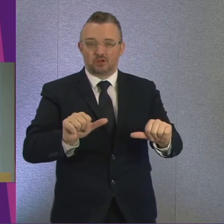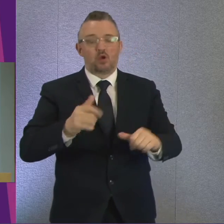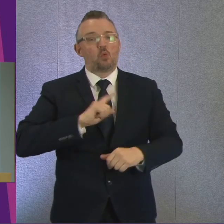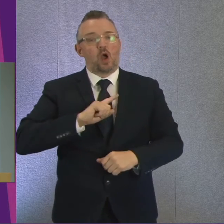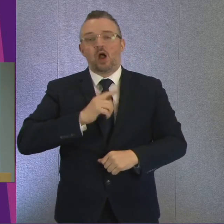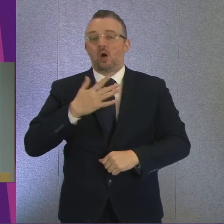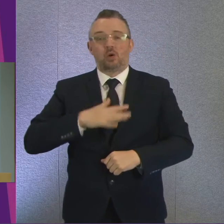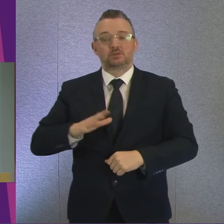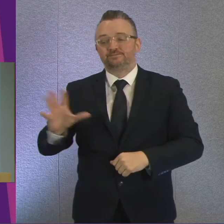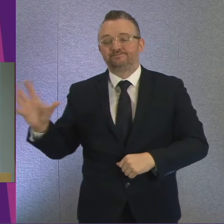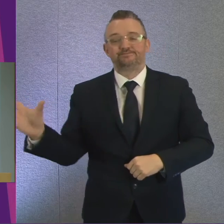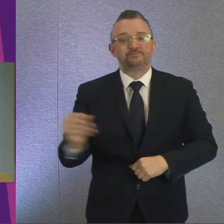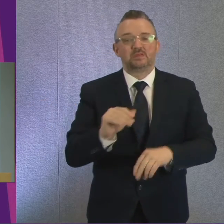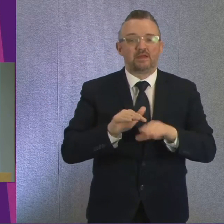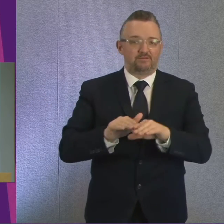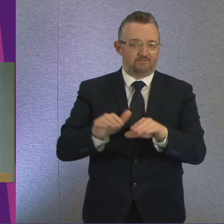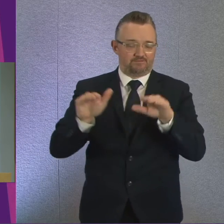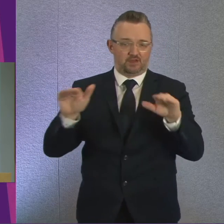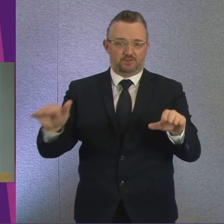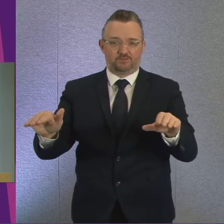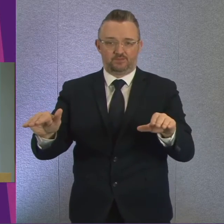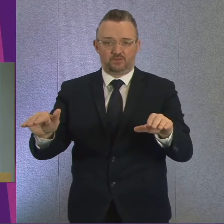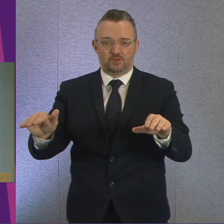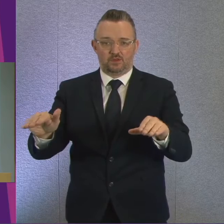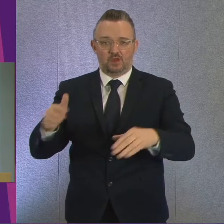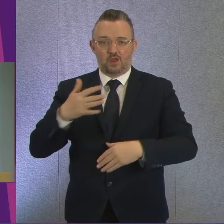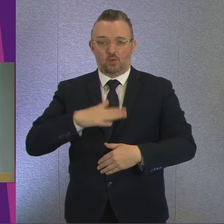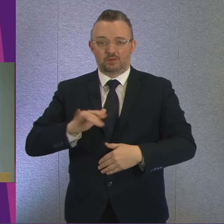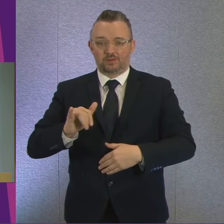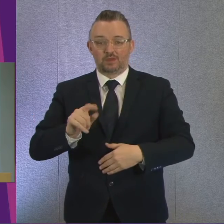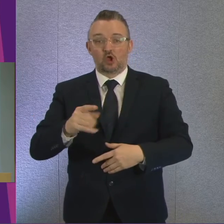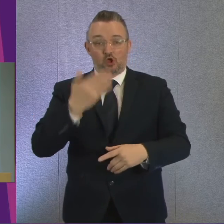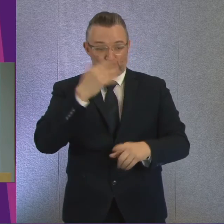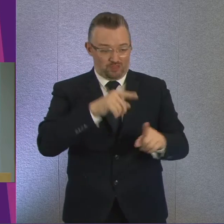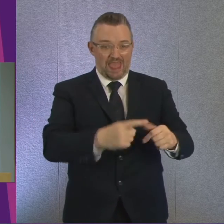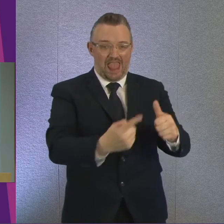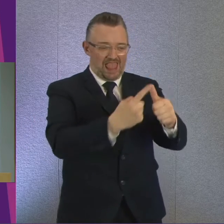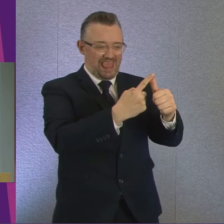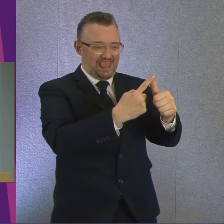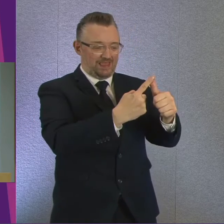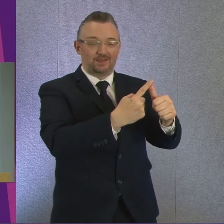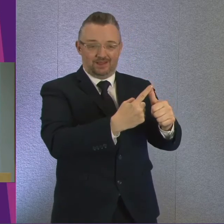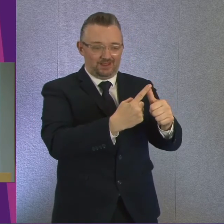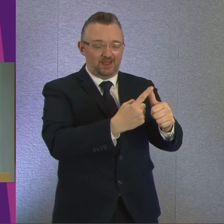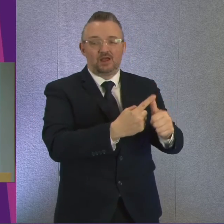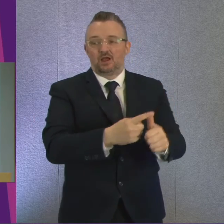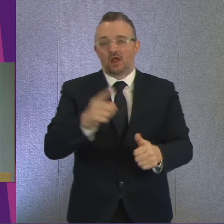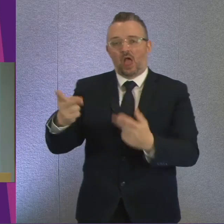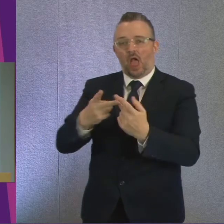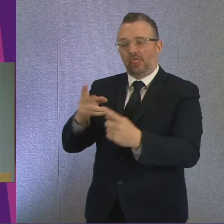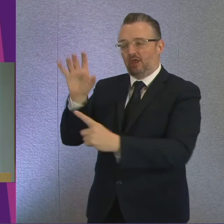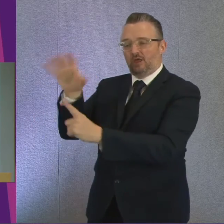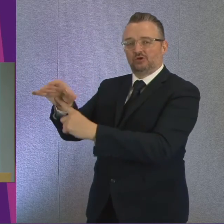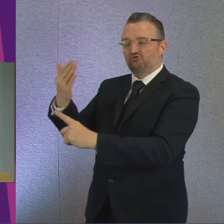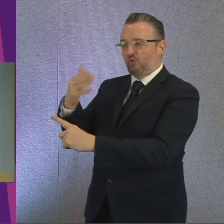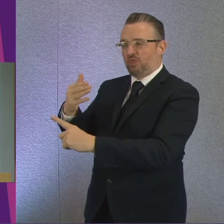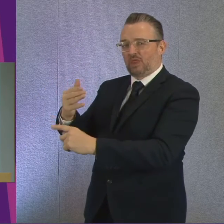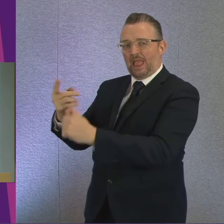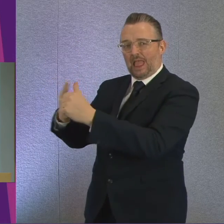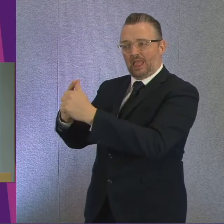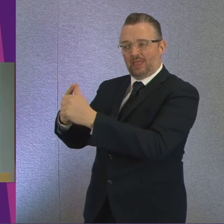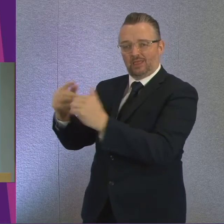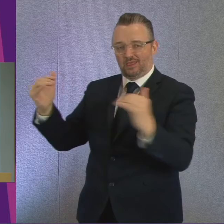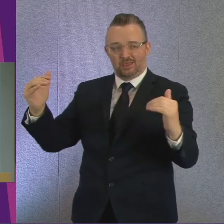fairness. It is there to ensure that an A in one school is the same as an A in any other school,